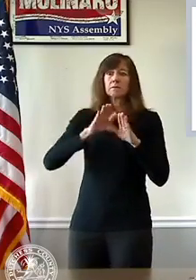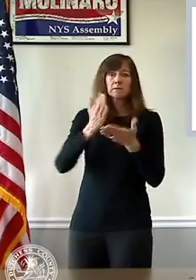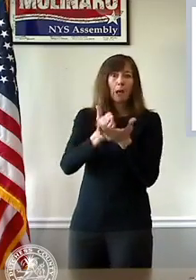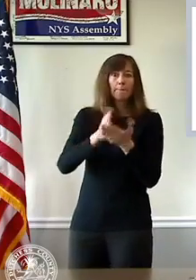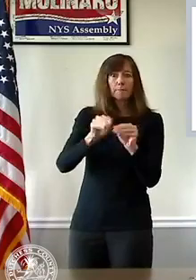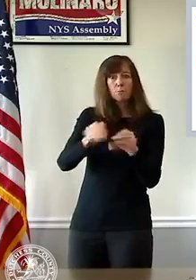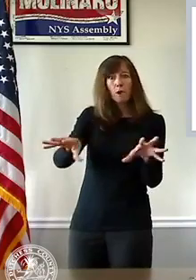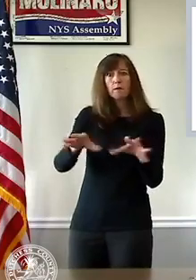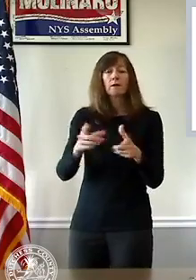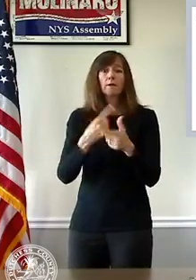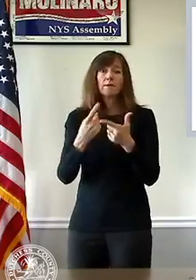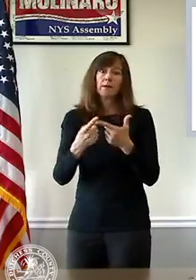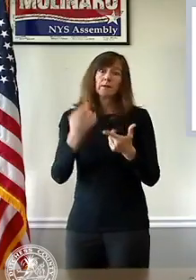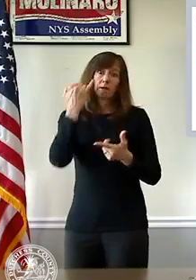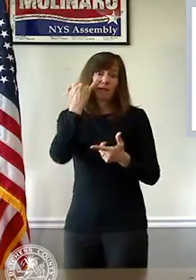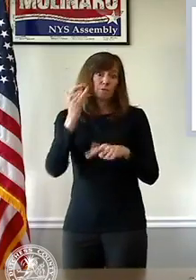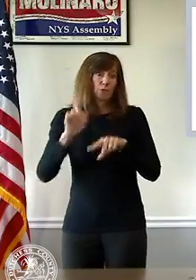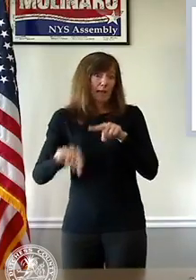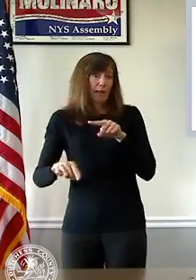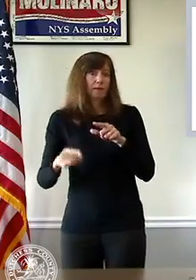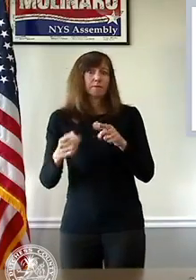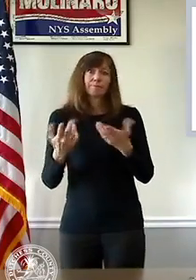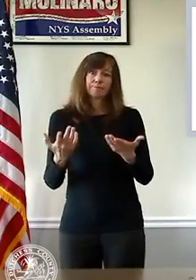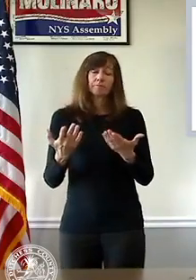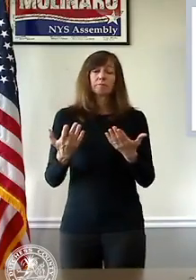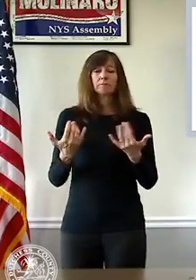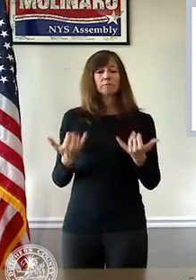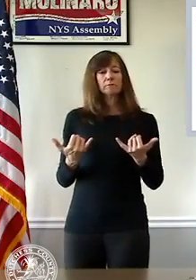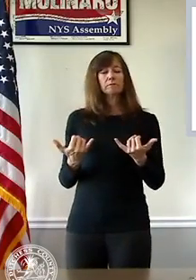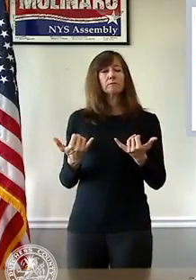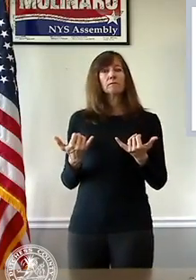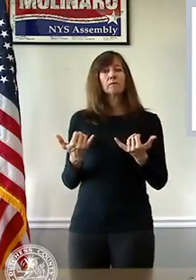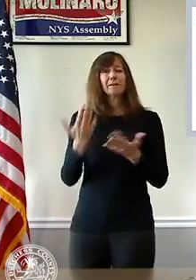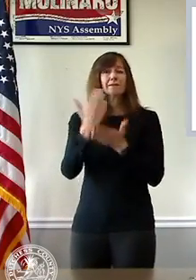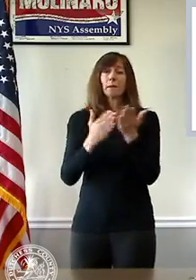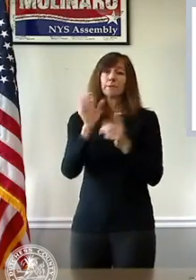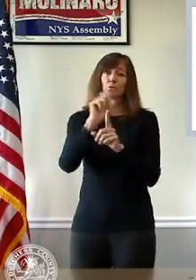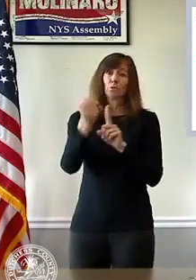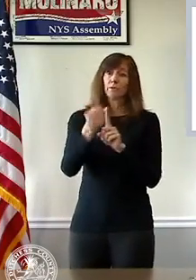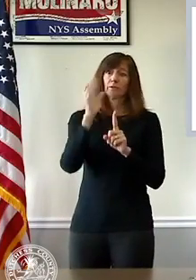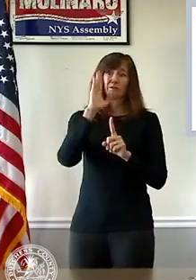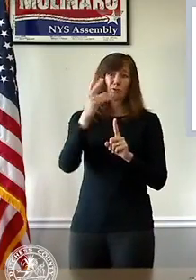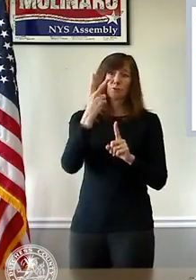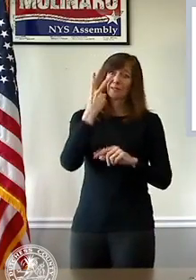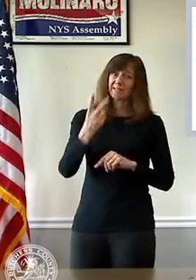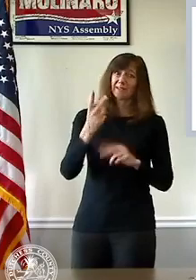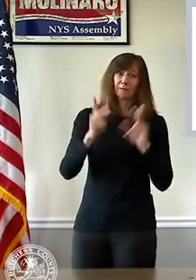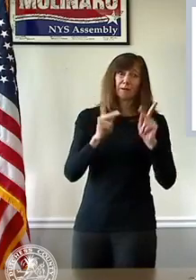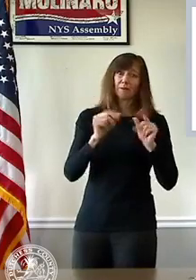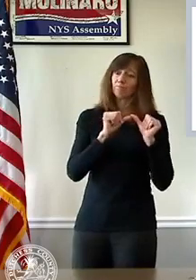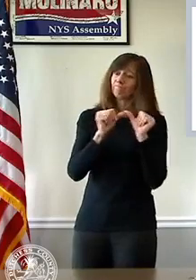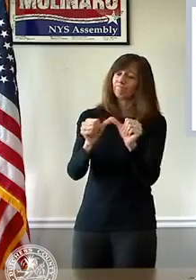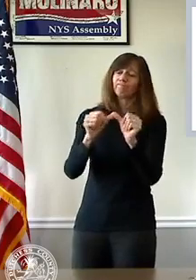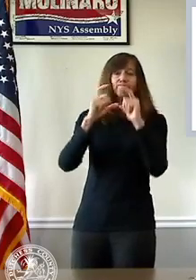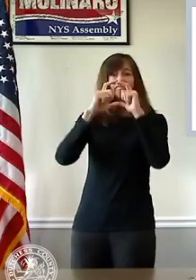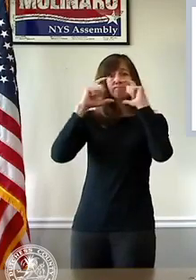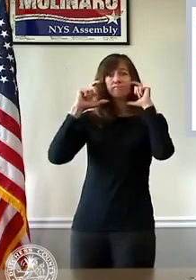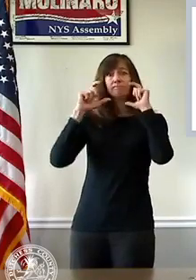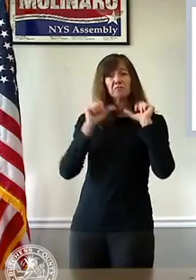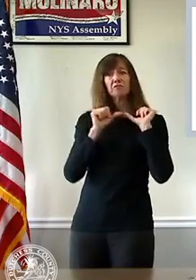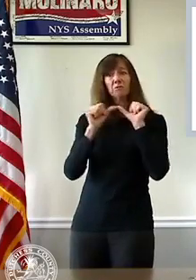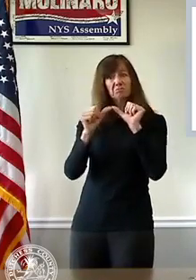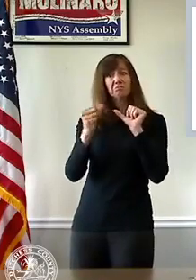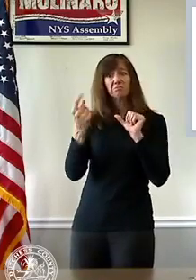case, I will tell you, I think that you're going to see people continue to wear face coverings for a while, and there certainly is